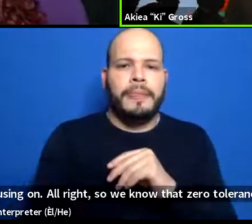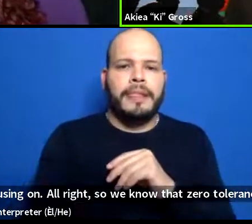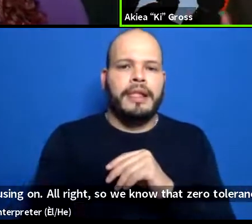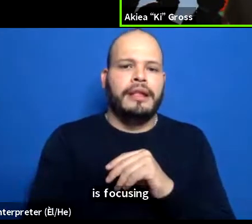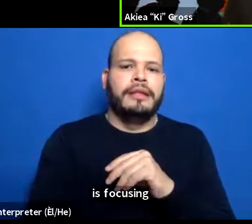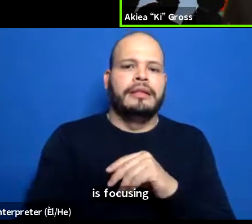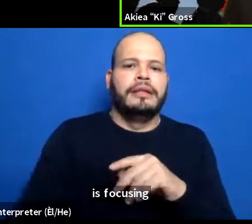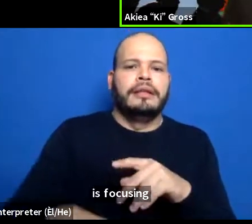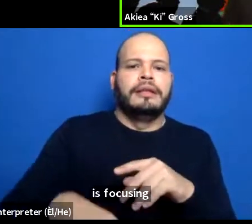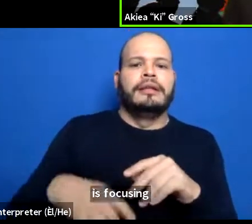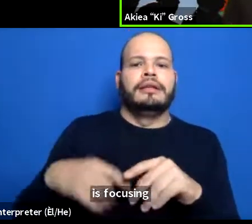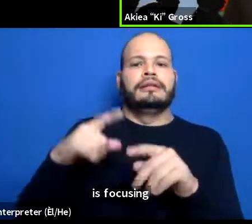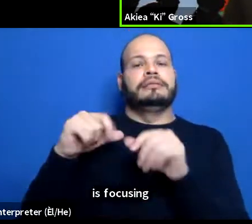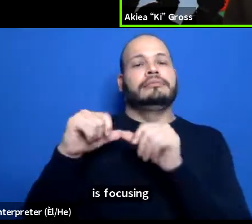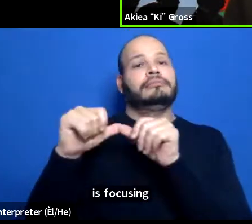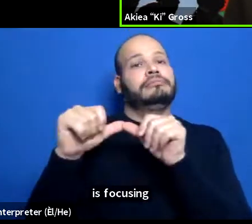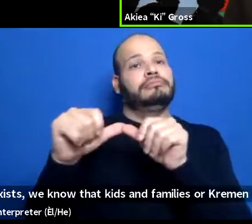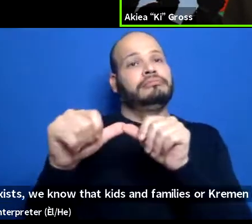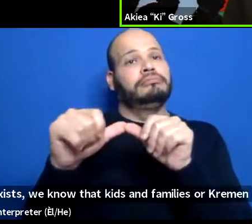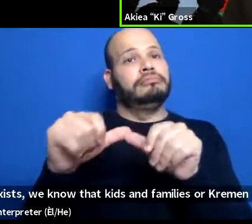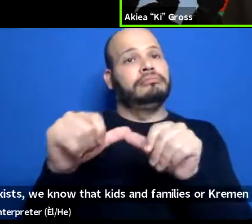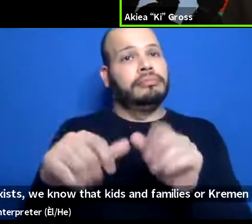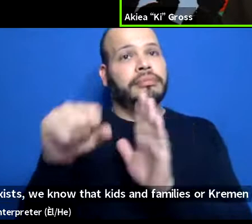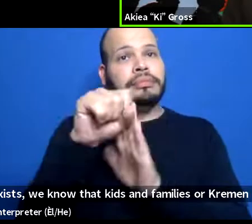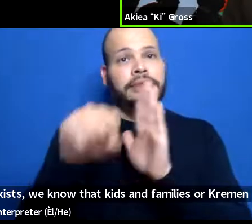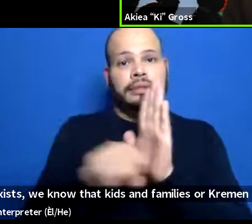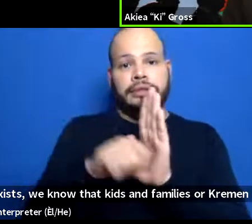that school essentially kind of